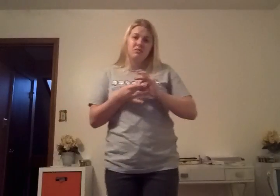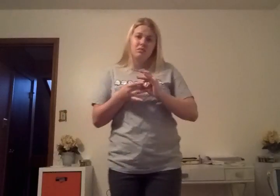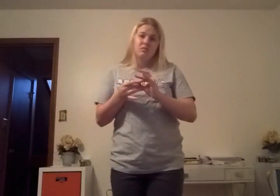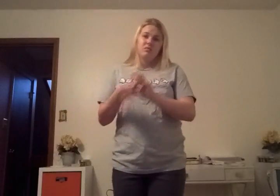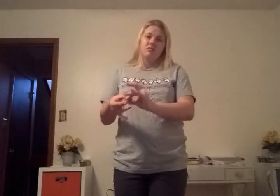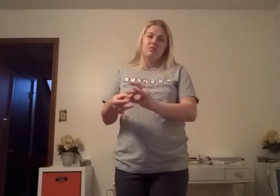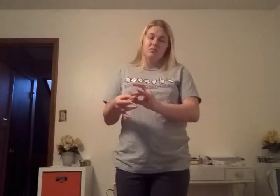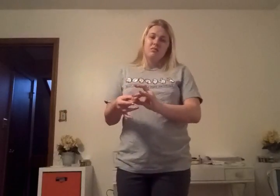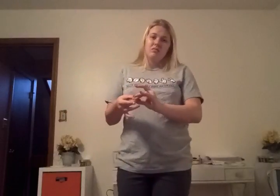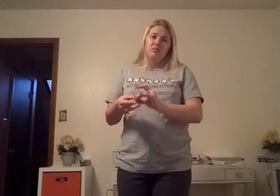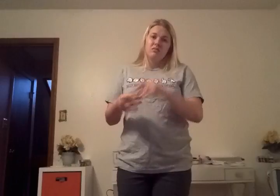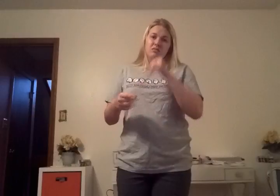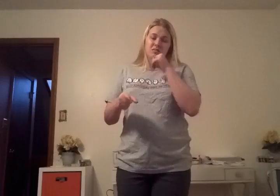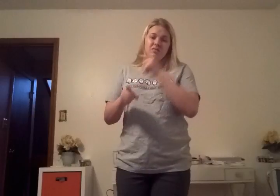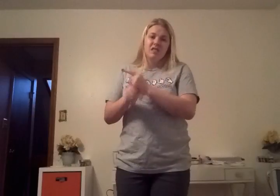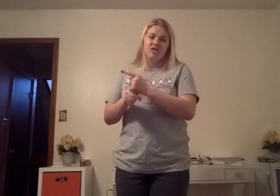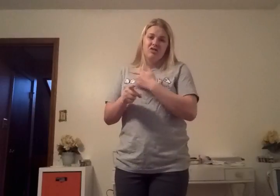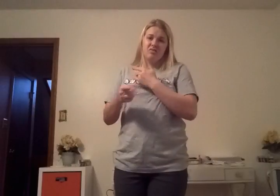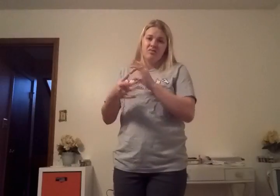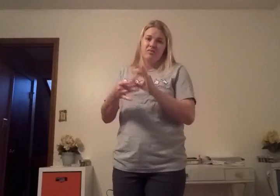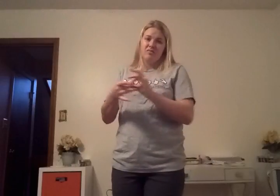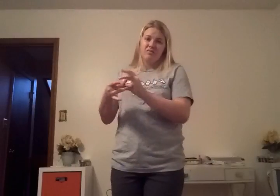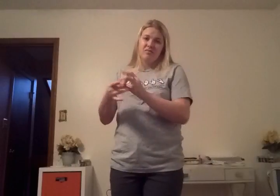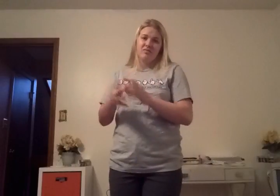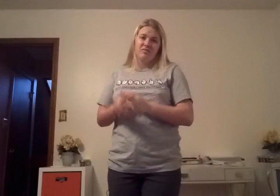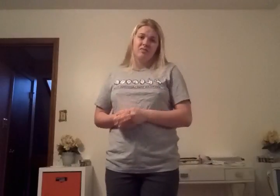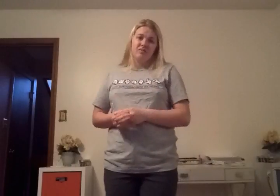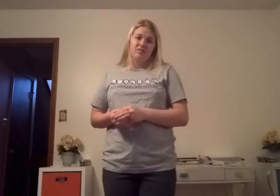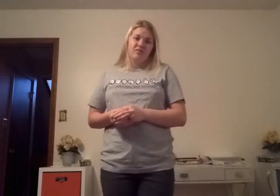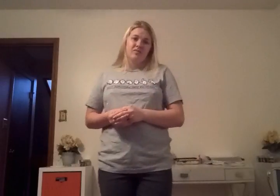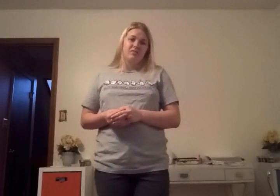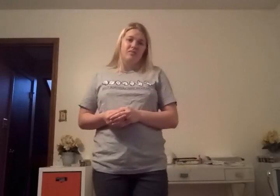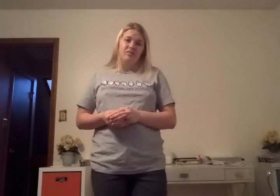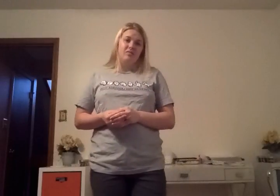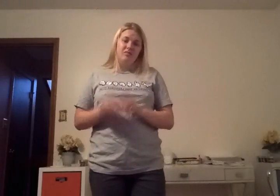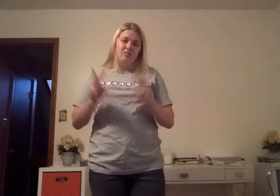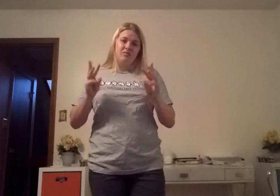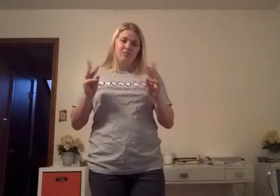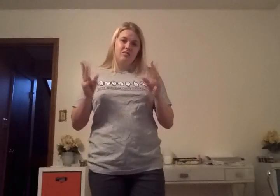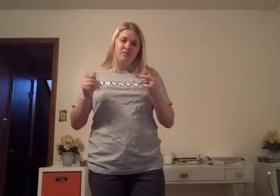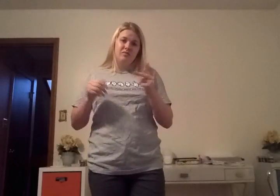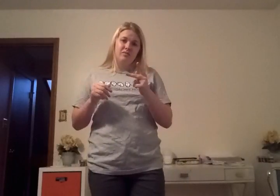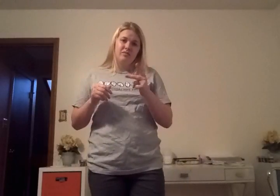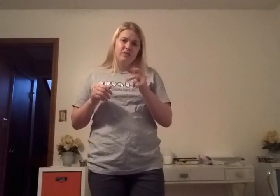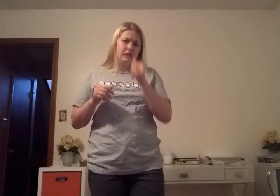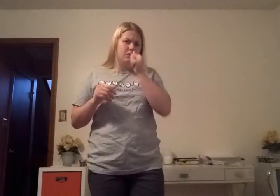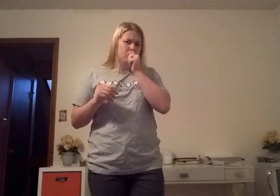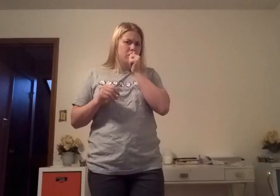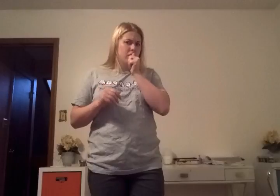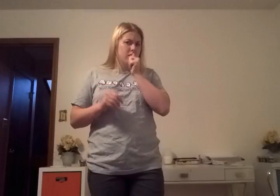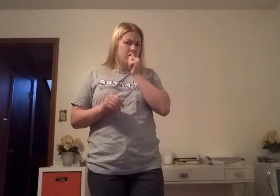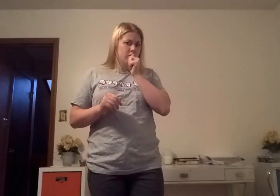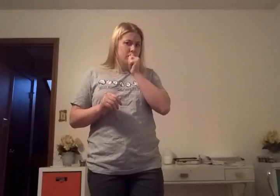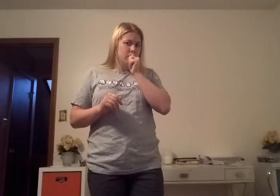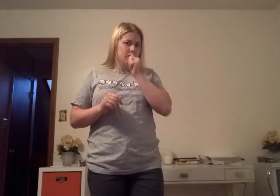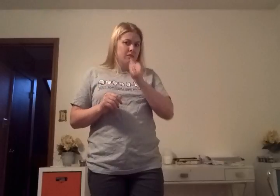like a sisterhood. And, I was just blown away to hear them talk. They're very private. I think they feel like they don't really want